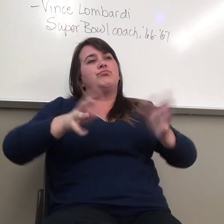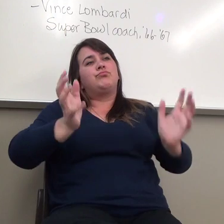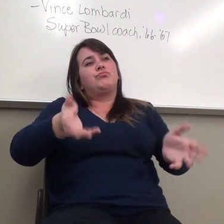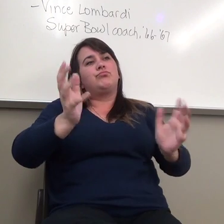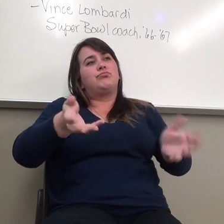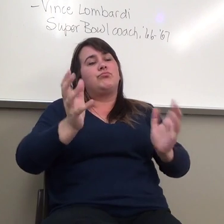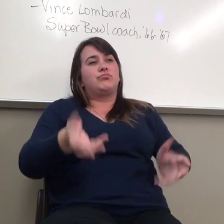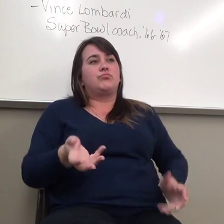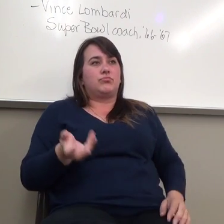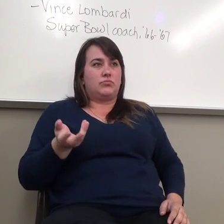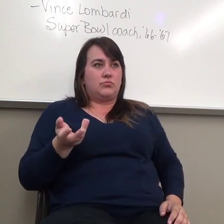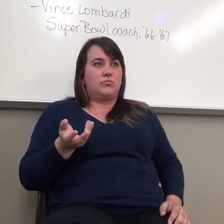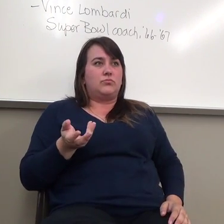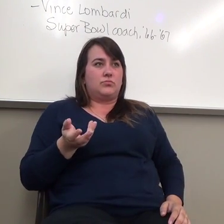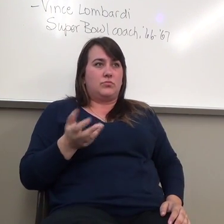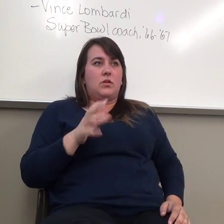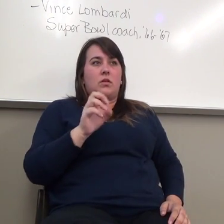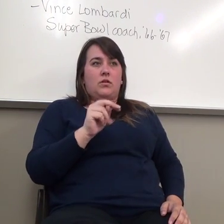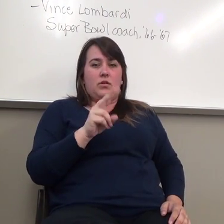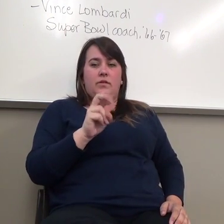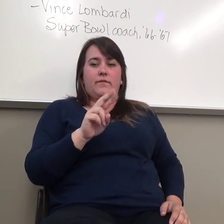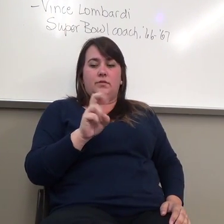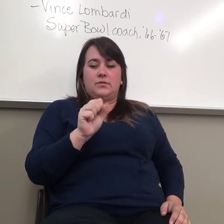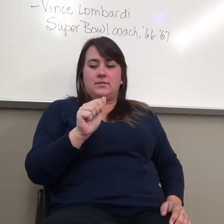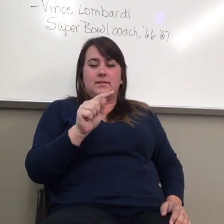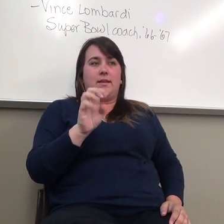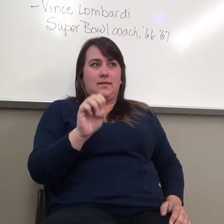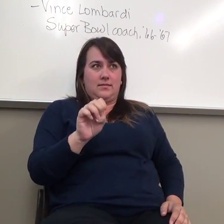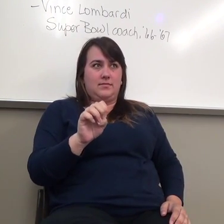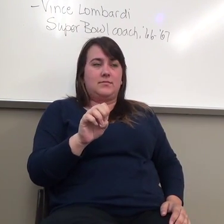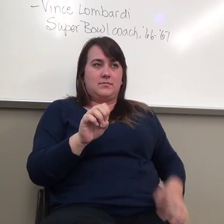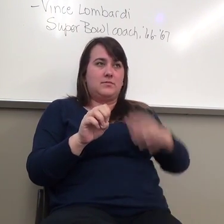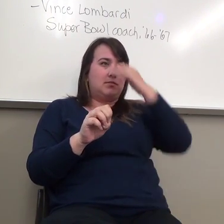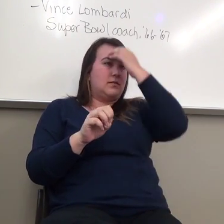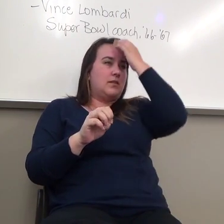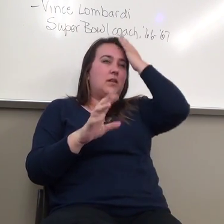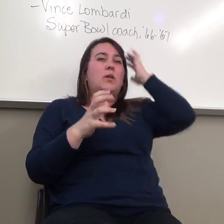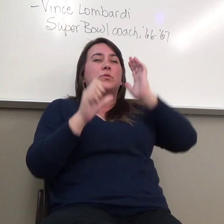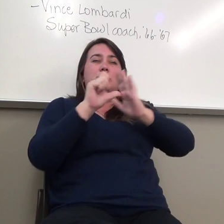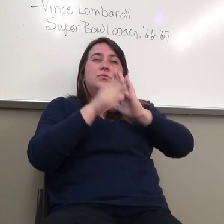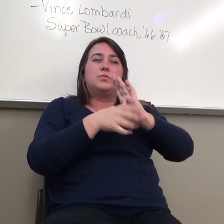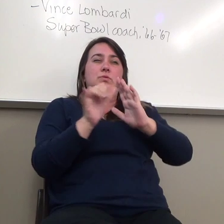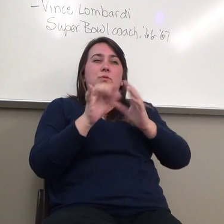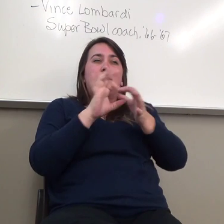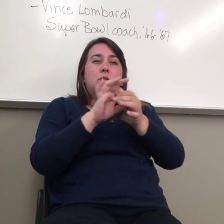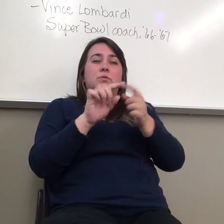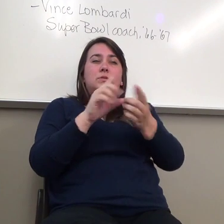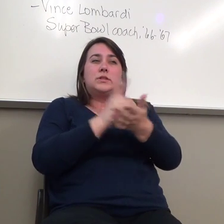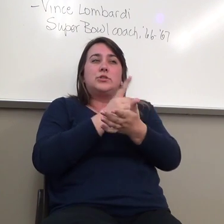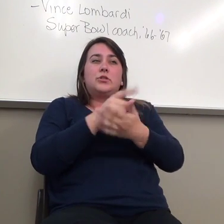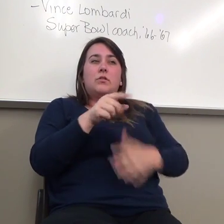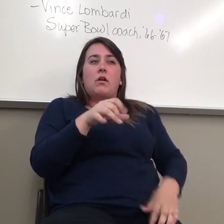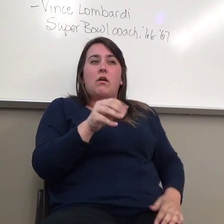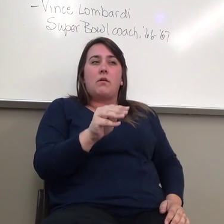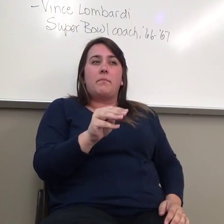an interesting one, and this is another thing I want to point out to you about dictionary.com.